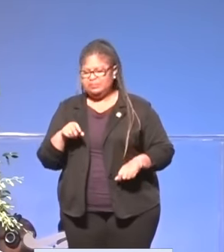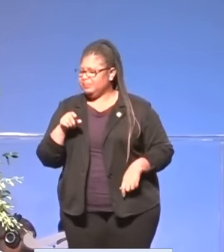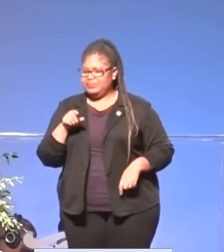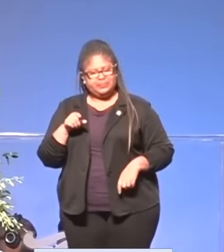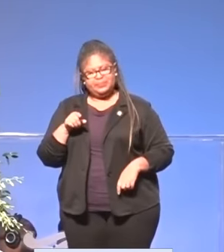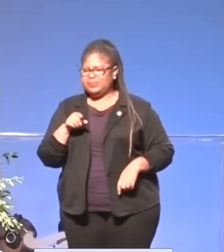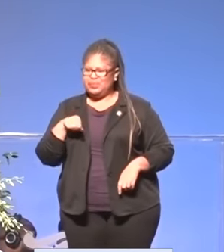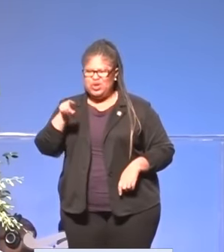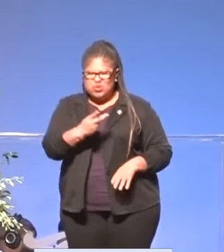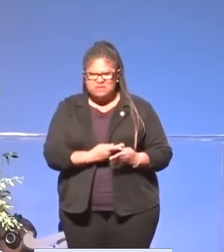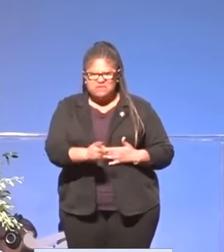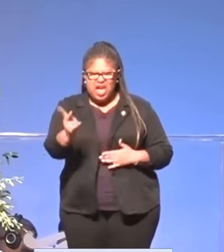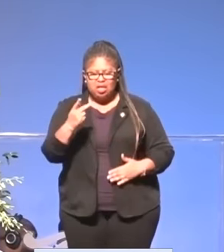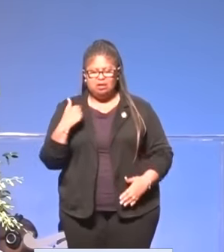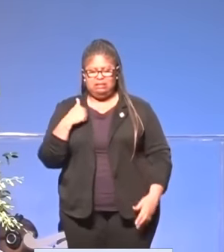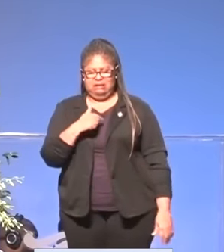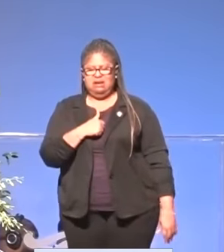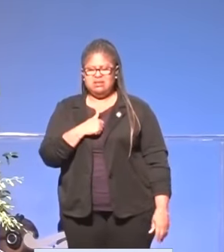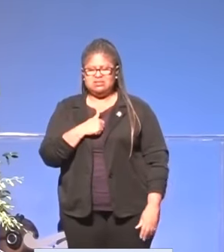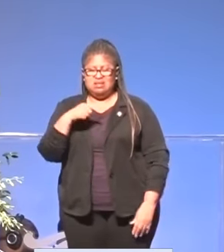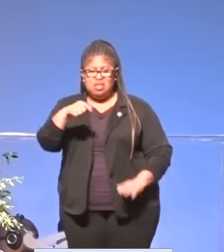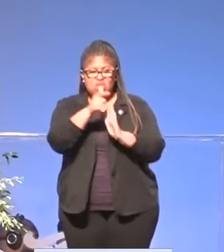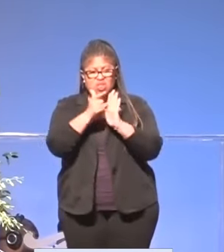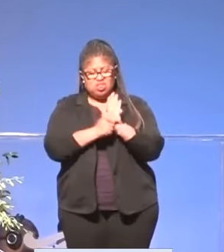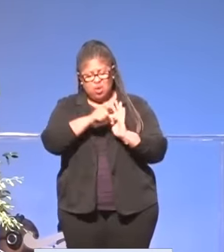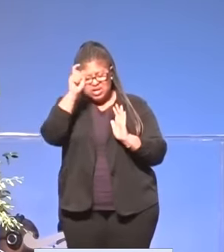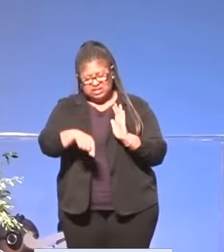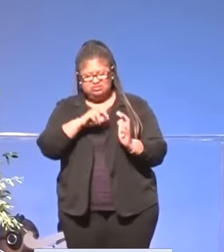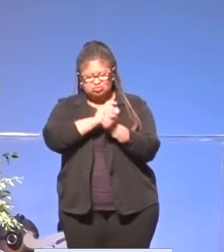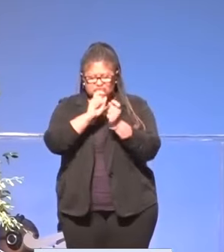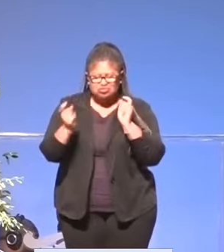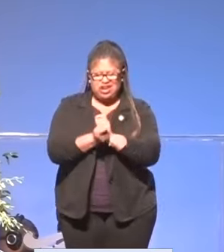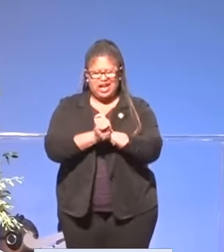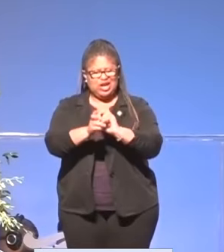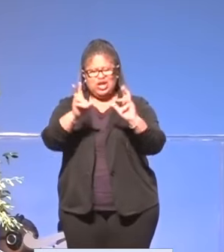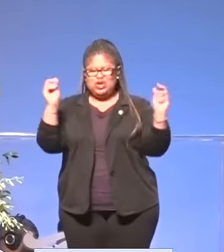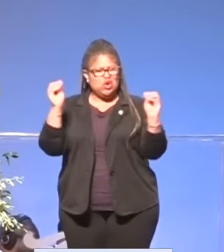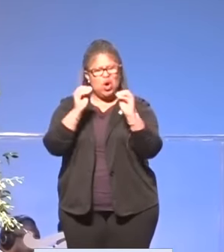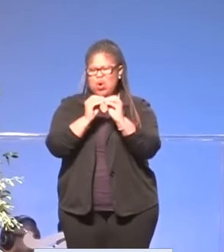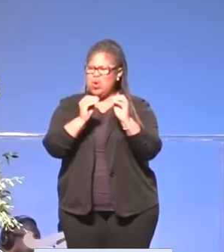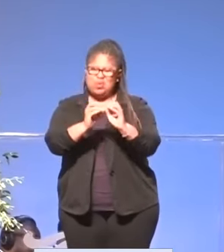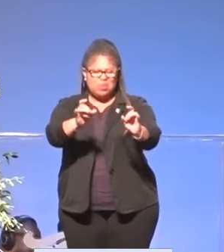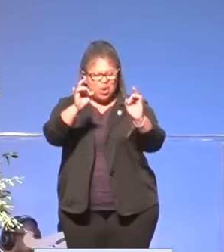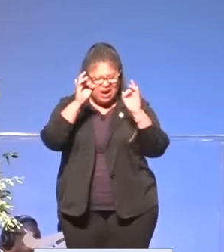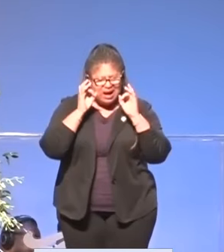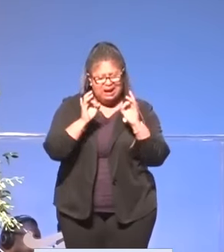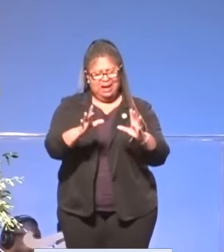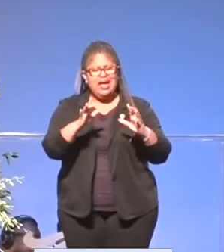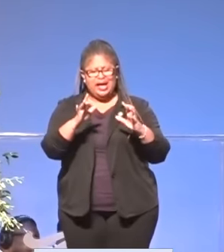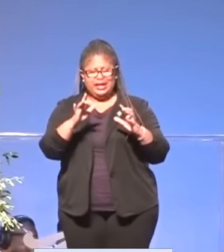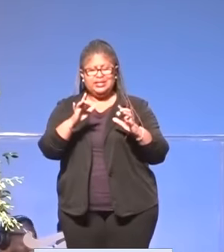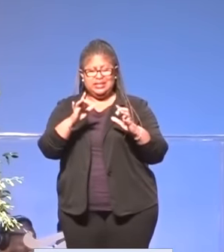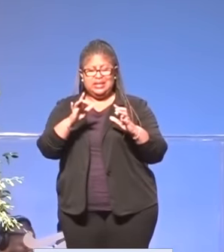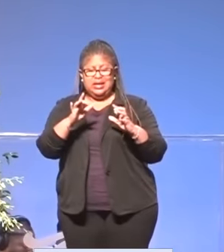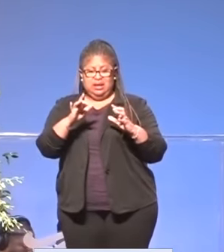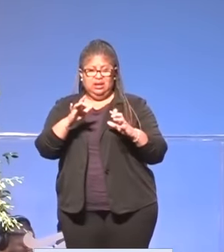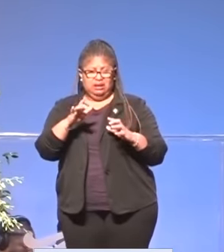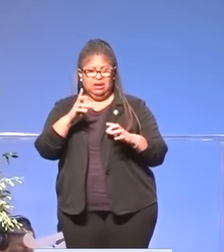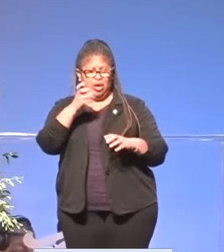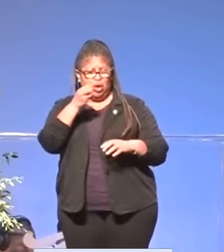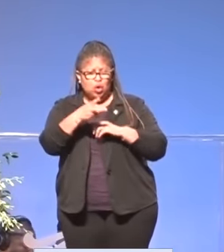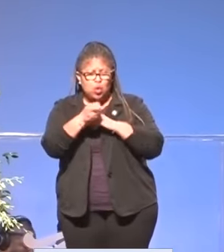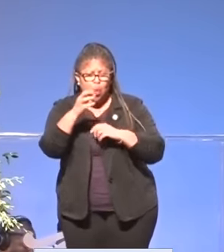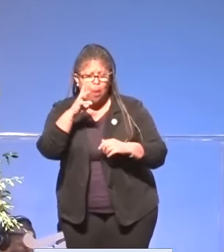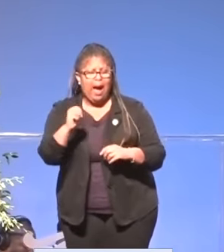And these laws need to be changed. No more hate crimes, please. Someone said, "Make America great again." But when has America